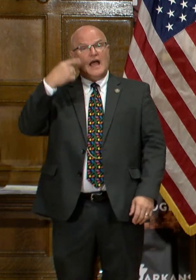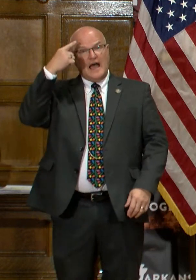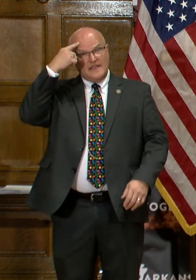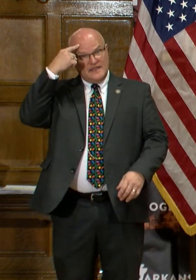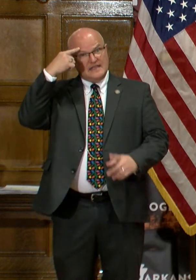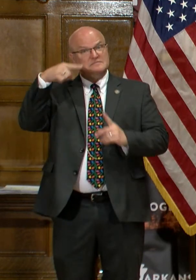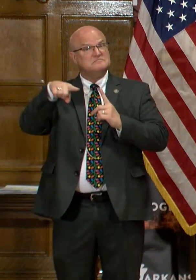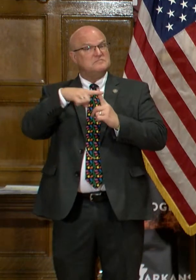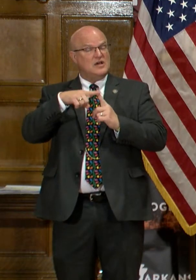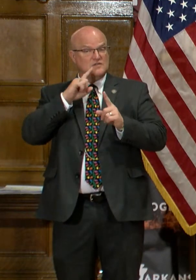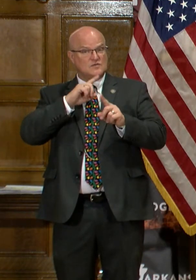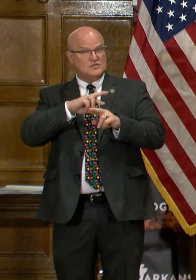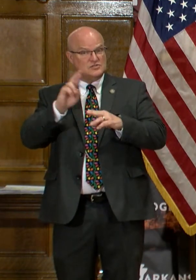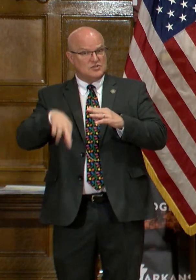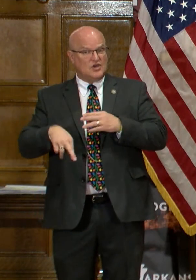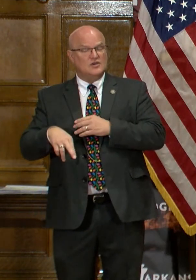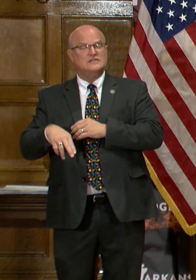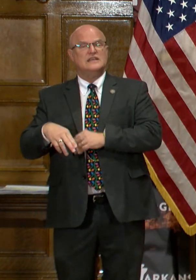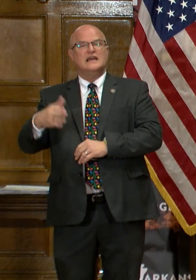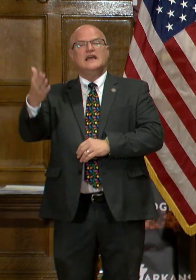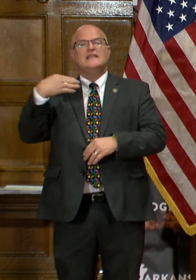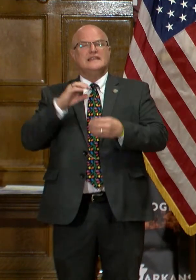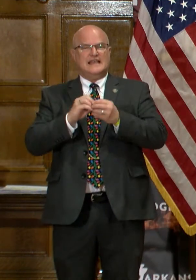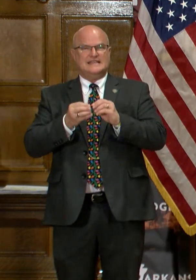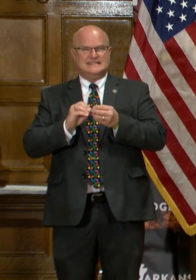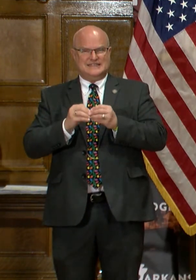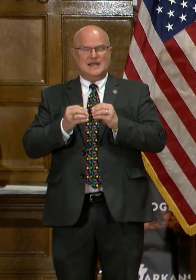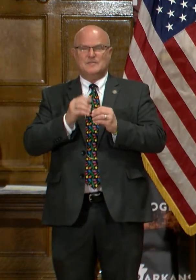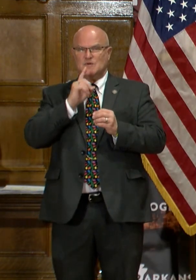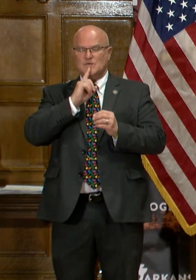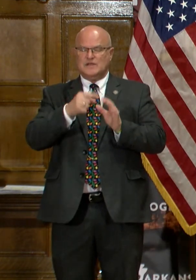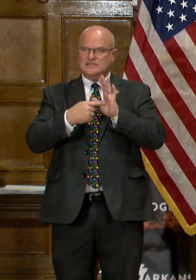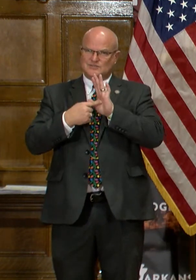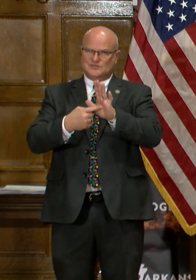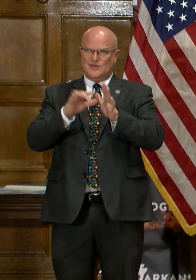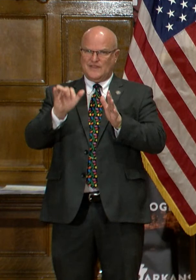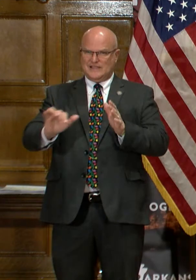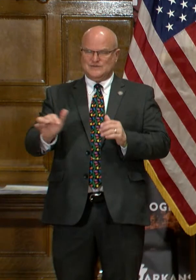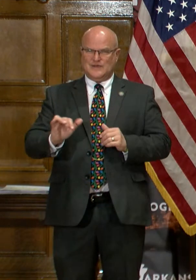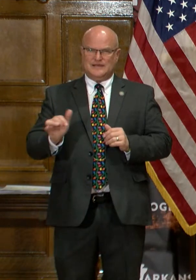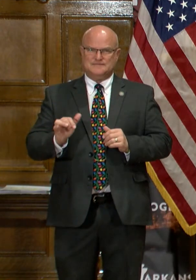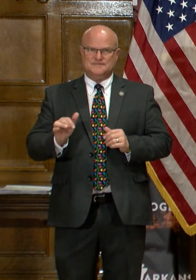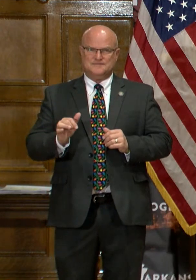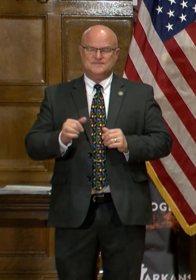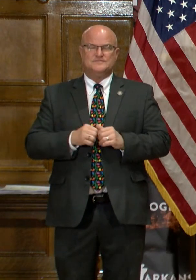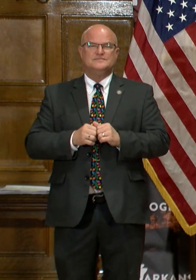very positive result, and in the next set of numbers really demonstrates that as well.